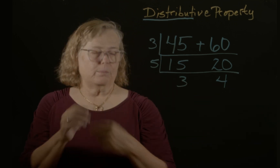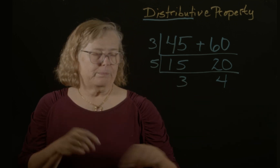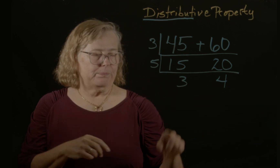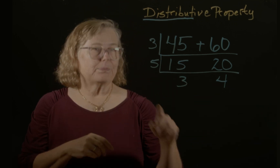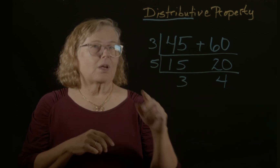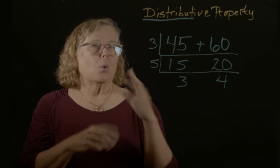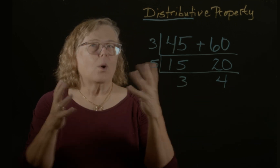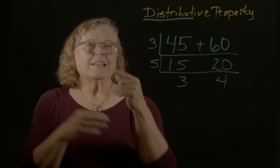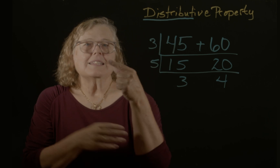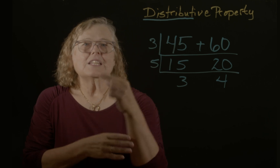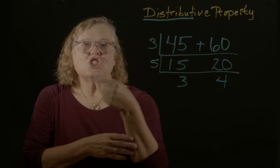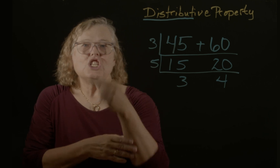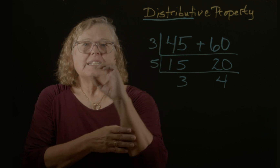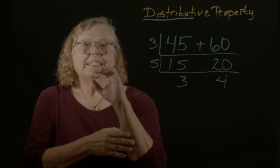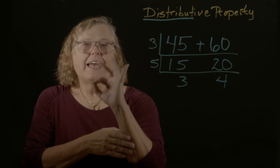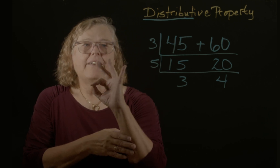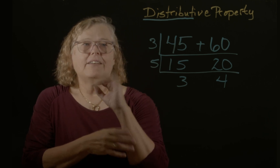Ooh, let's review. What is the